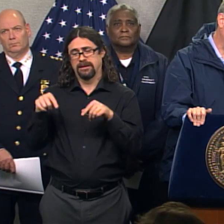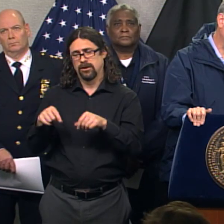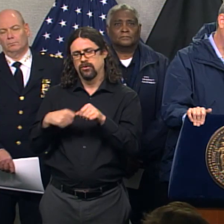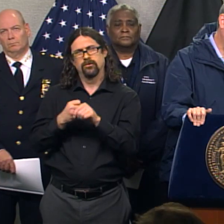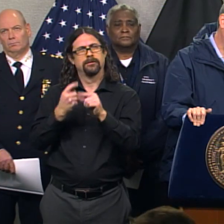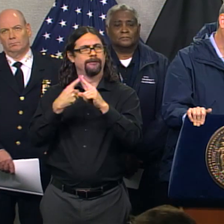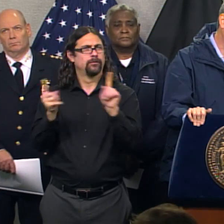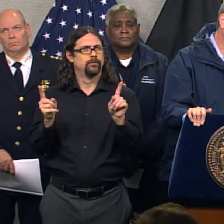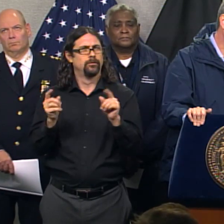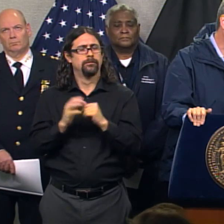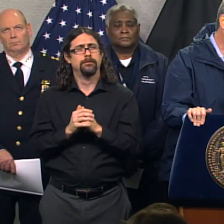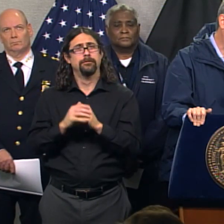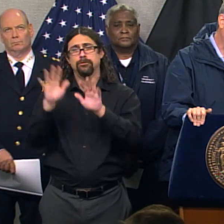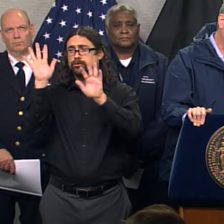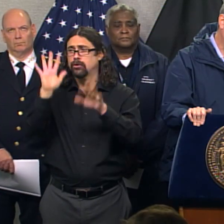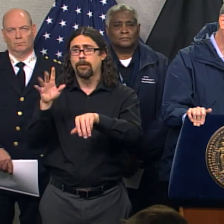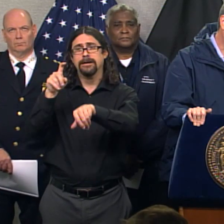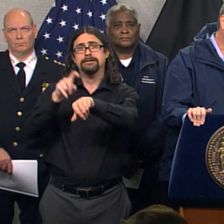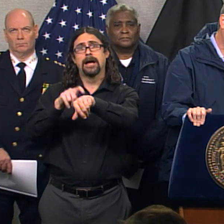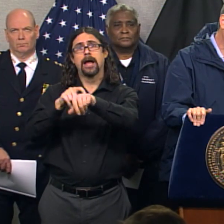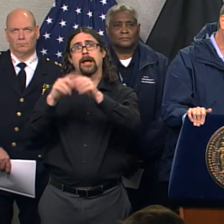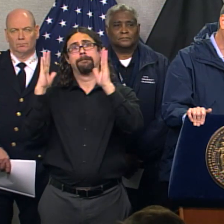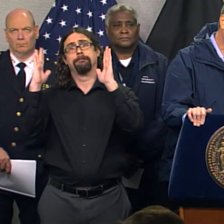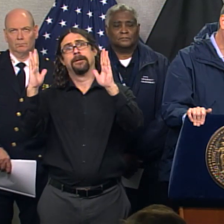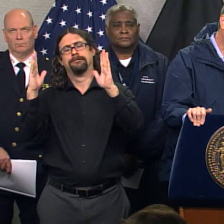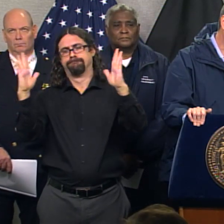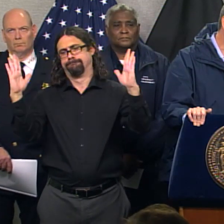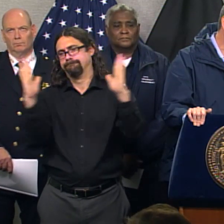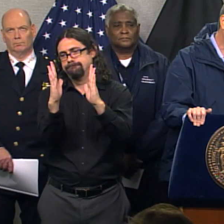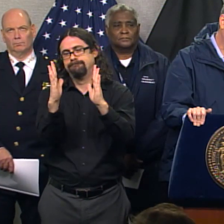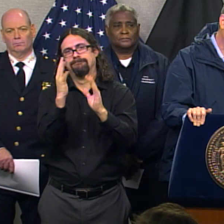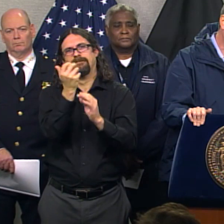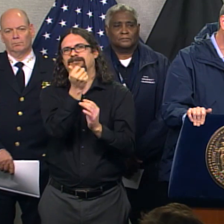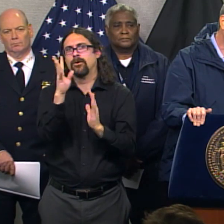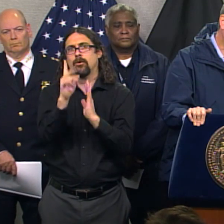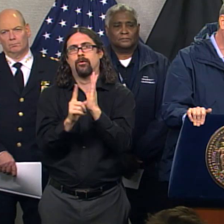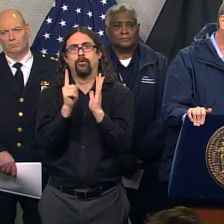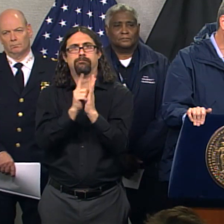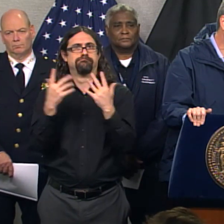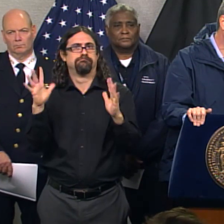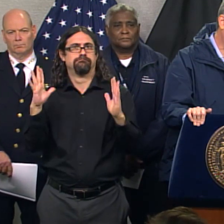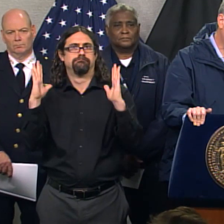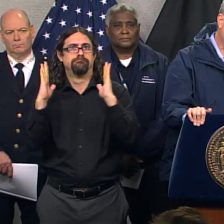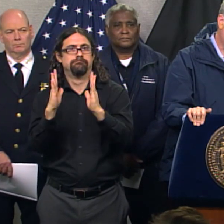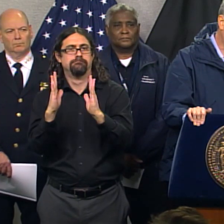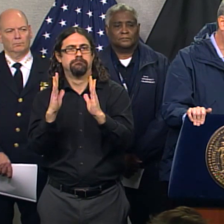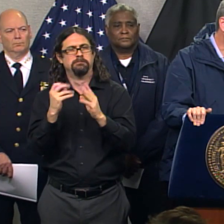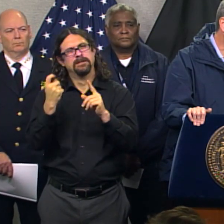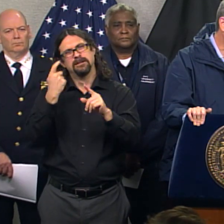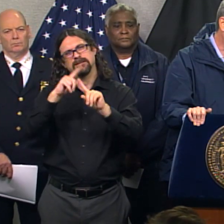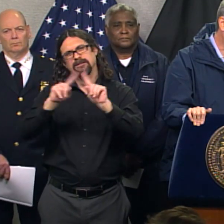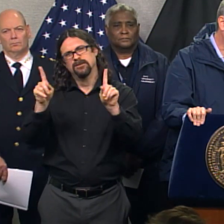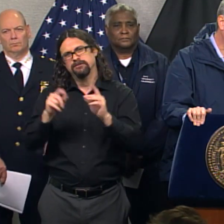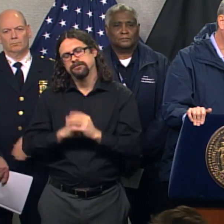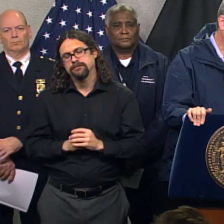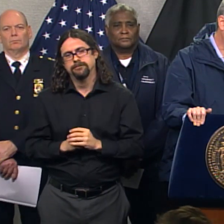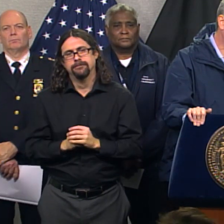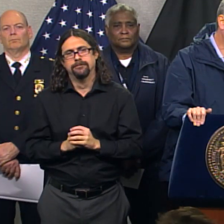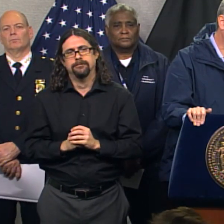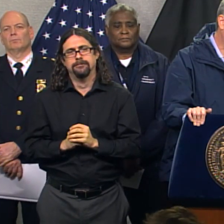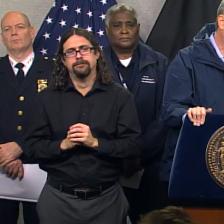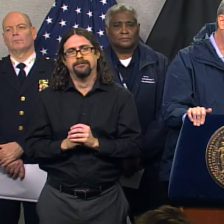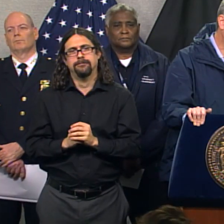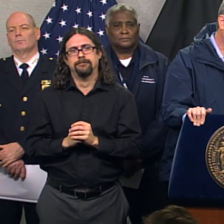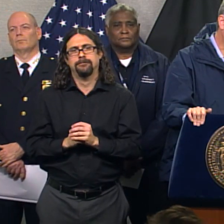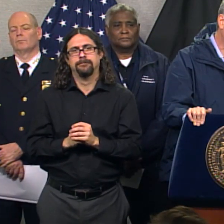the worst will be over. I don't see a travel ban situation here. Certainly the state's not suggesting it. The state has kept the MTA going pretty